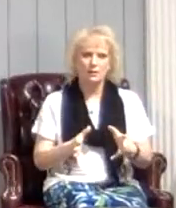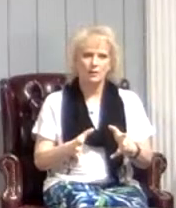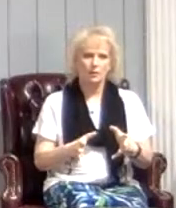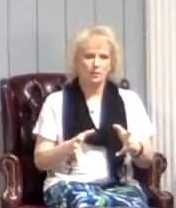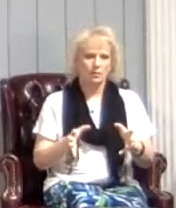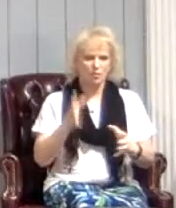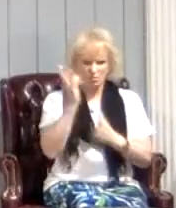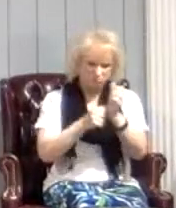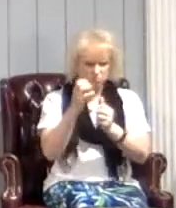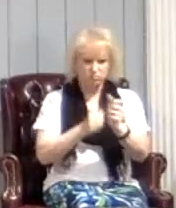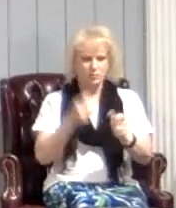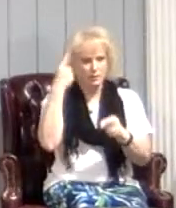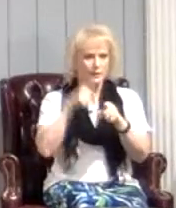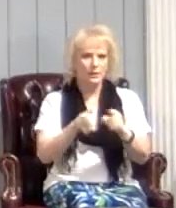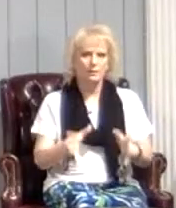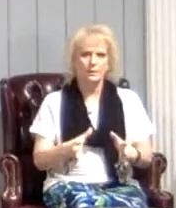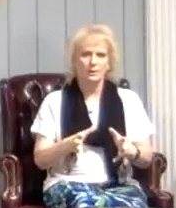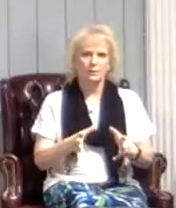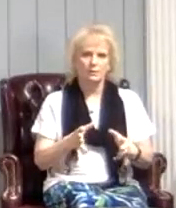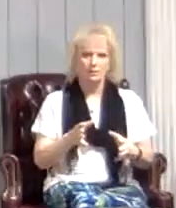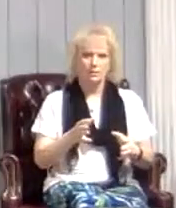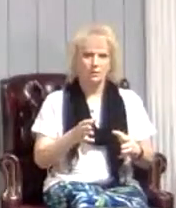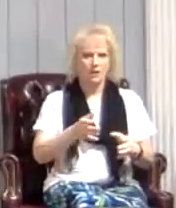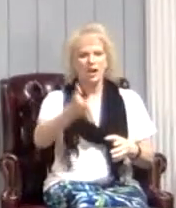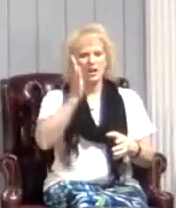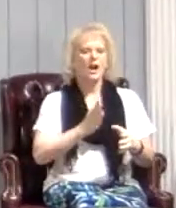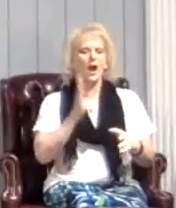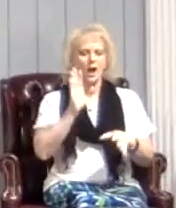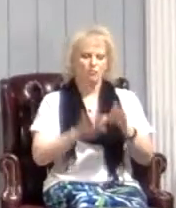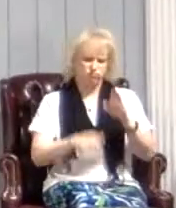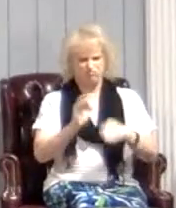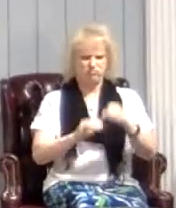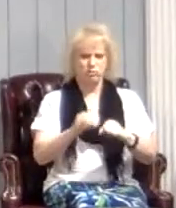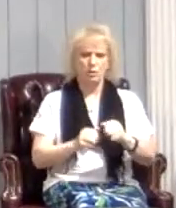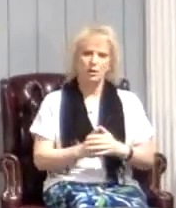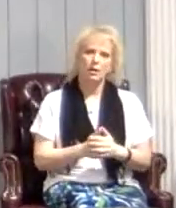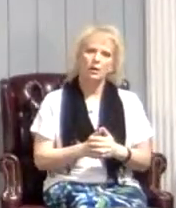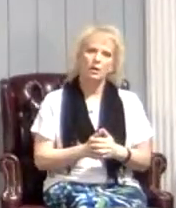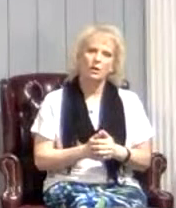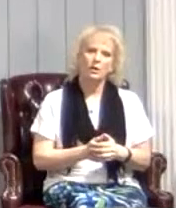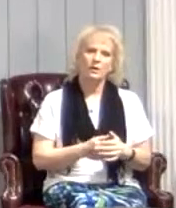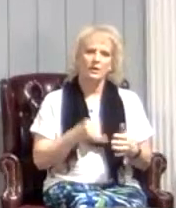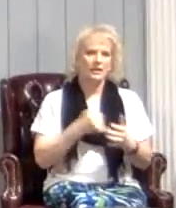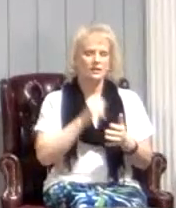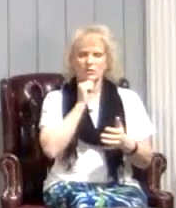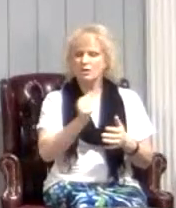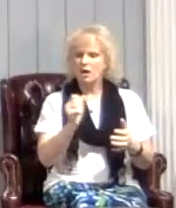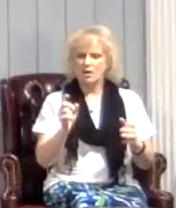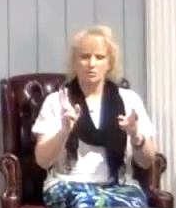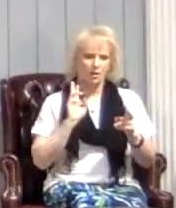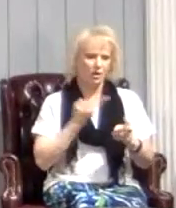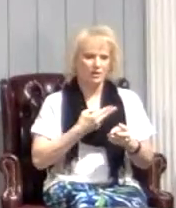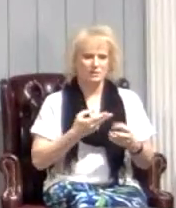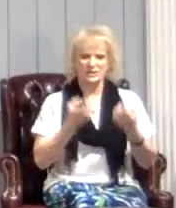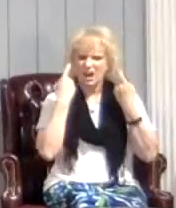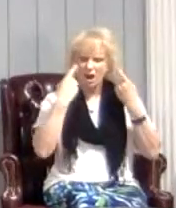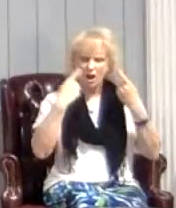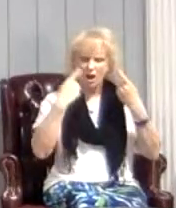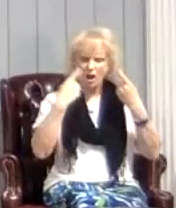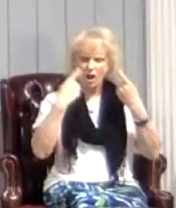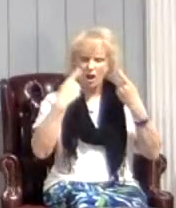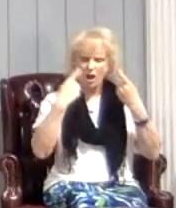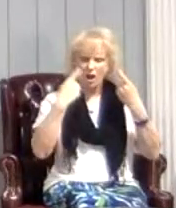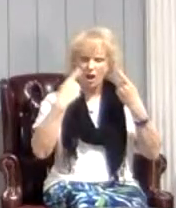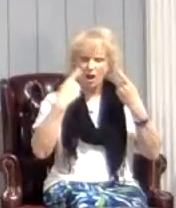the enemy. The people won't tread them down at all. God will do that. It's not us that accomplishes anything. It's